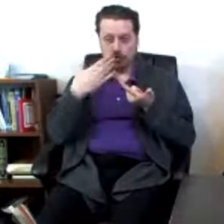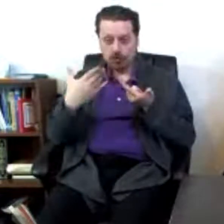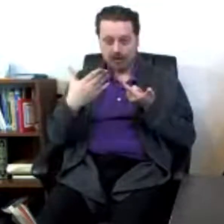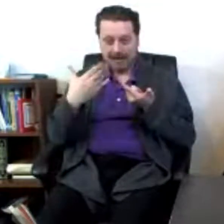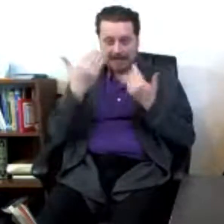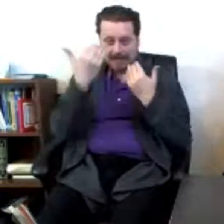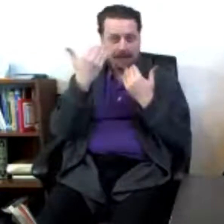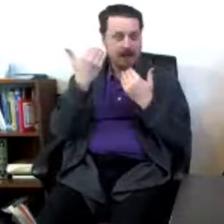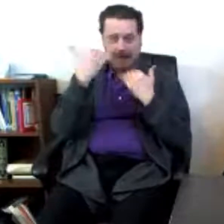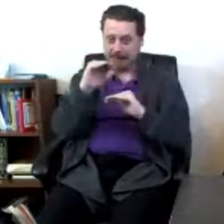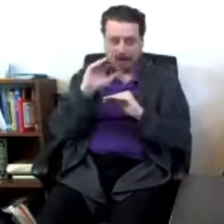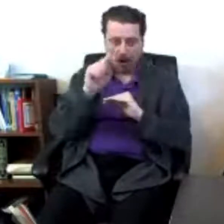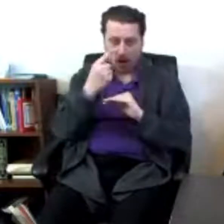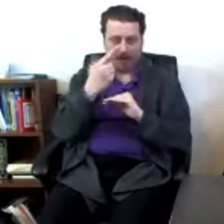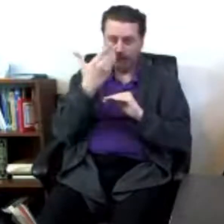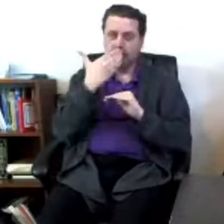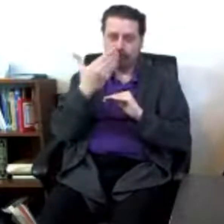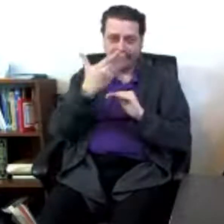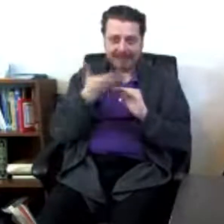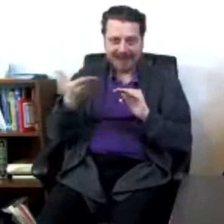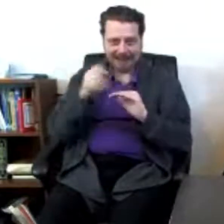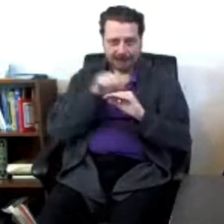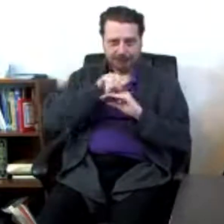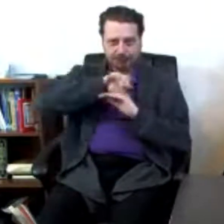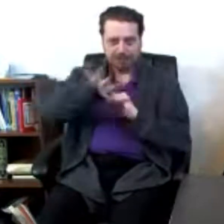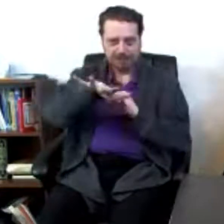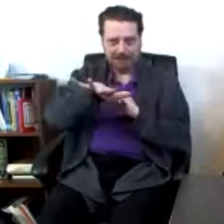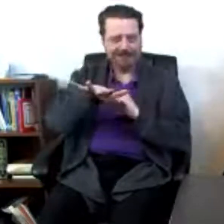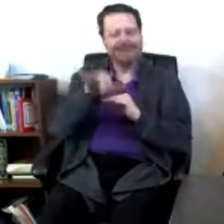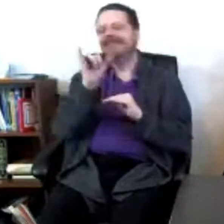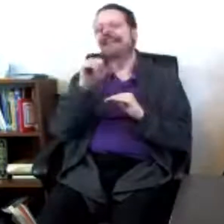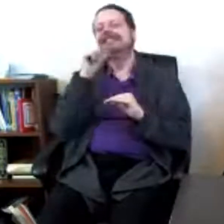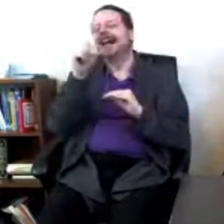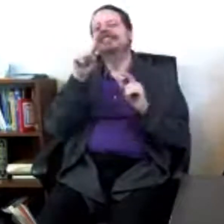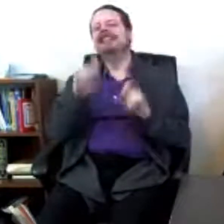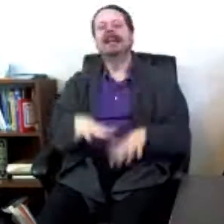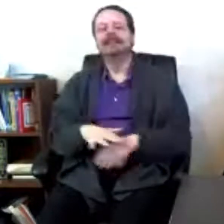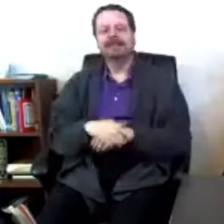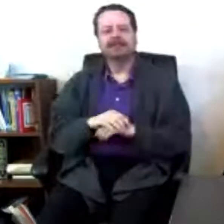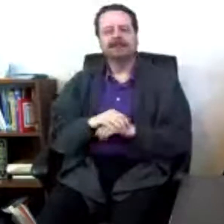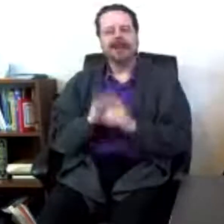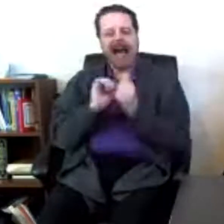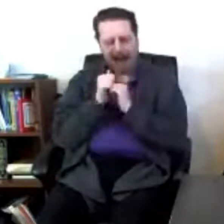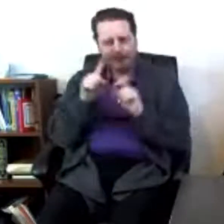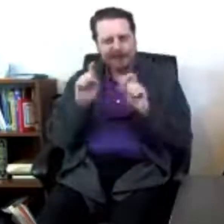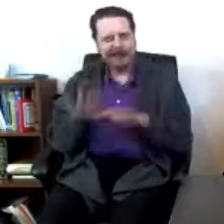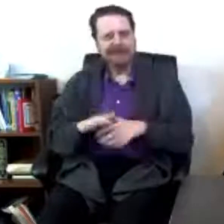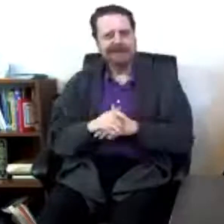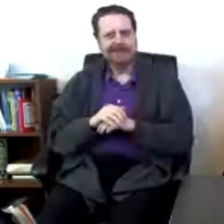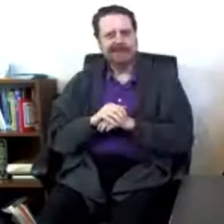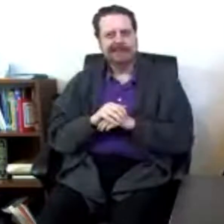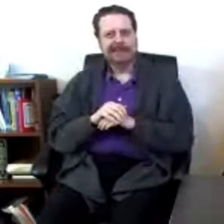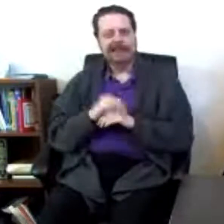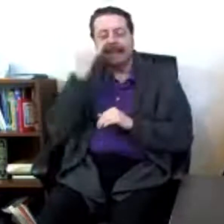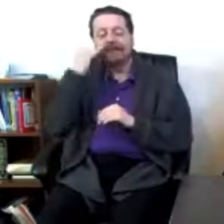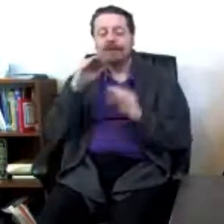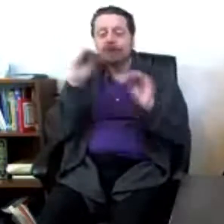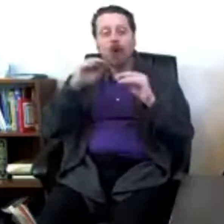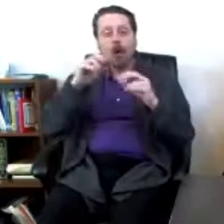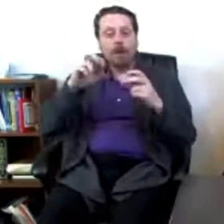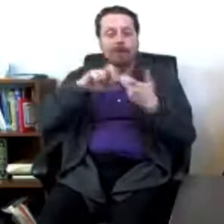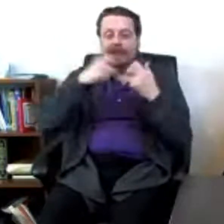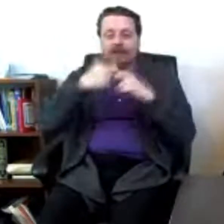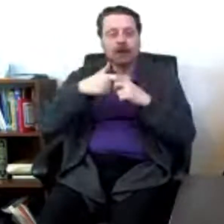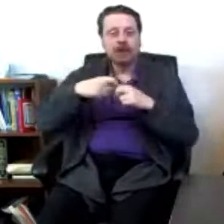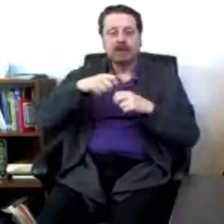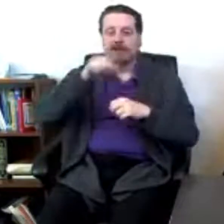good stuff. How could good stuff be a test? If we don't have difficulties, then